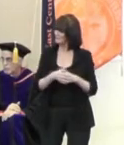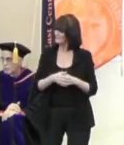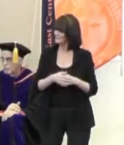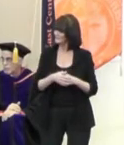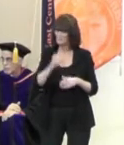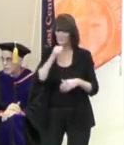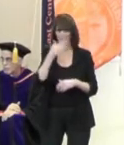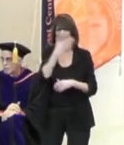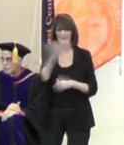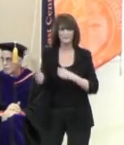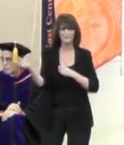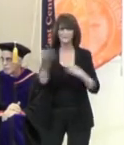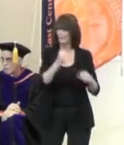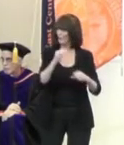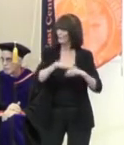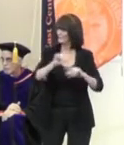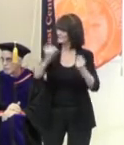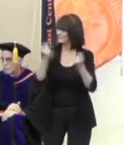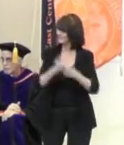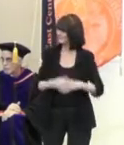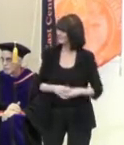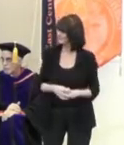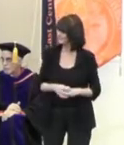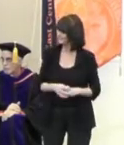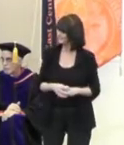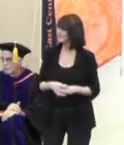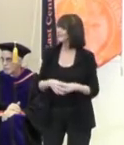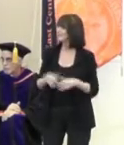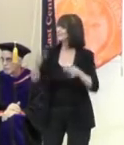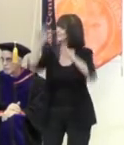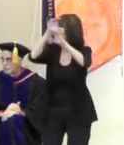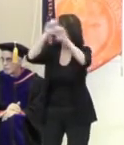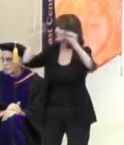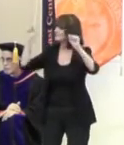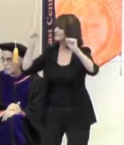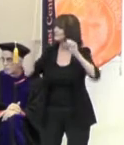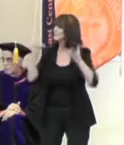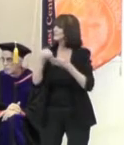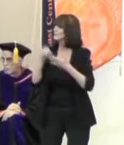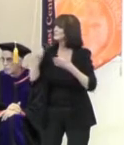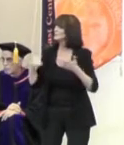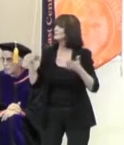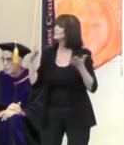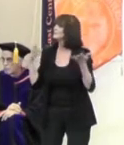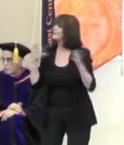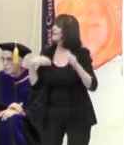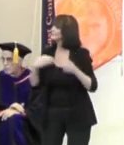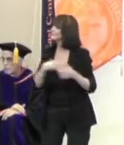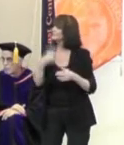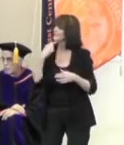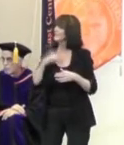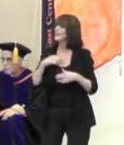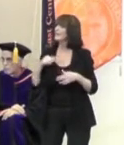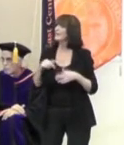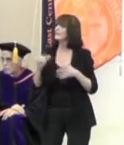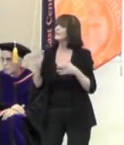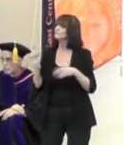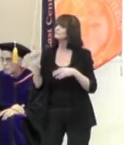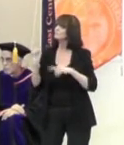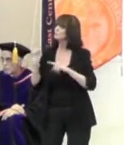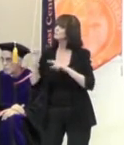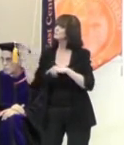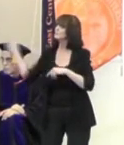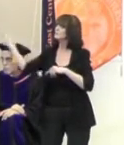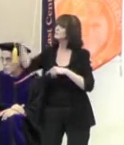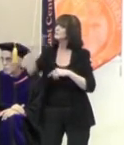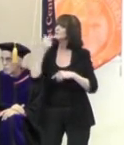You weren't there to cheer him on. The team, you know. And the president's student body got up and said, well, you don't. And they went around the auditorium and people said,